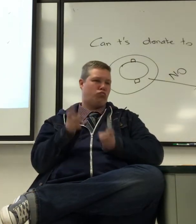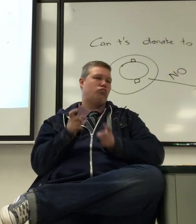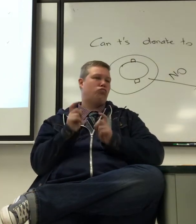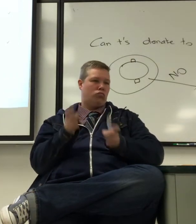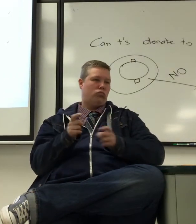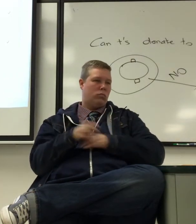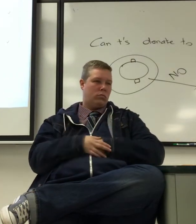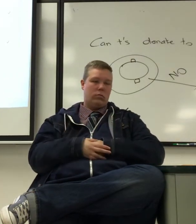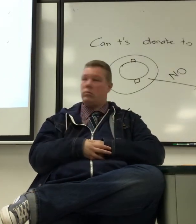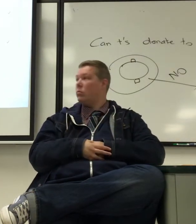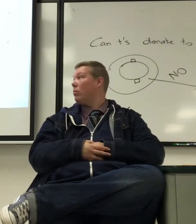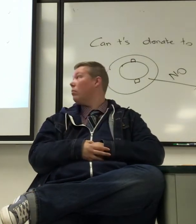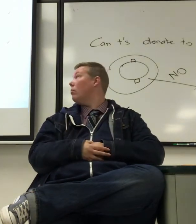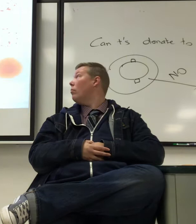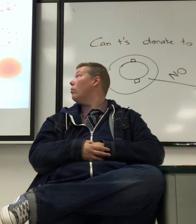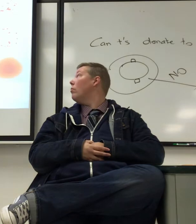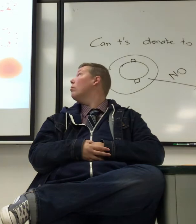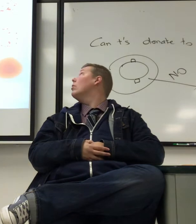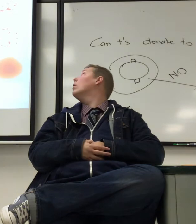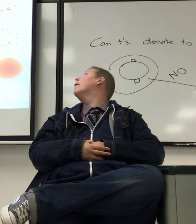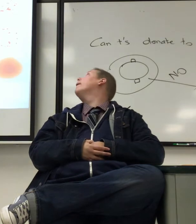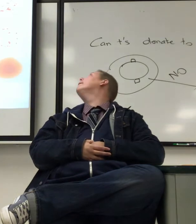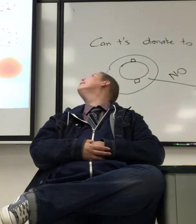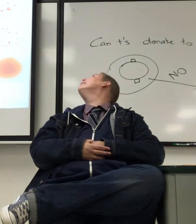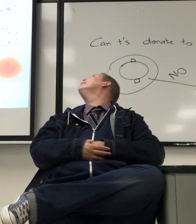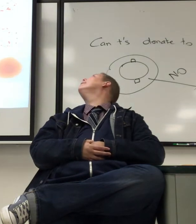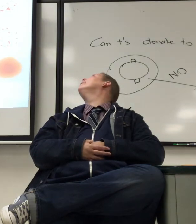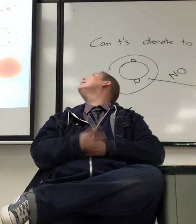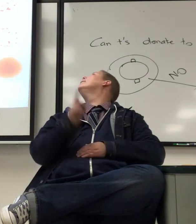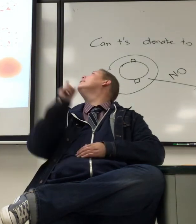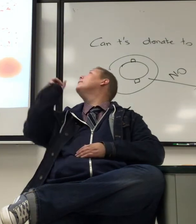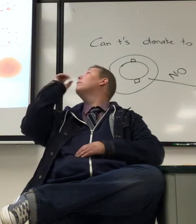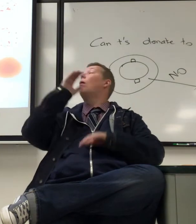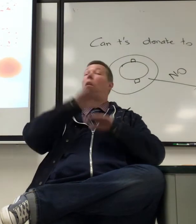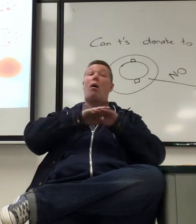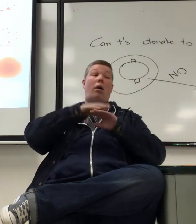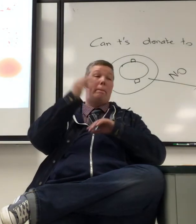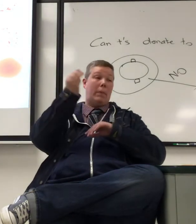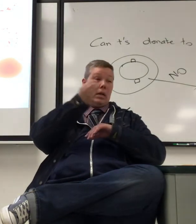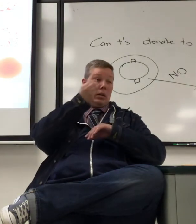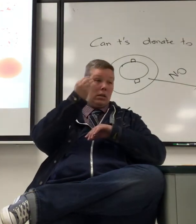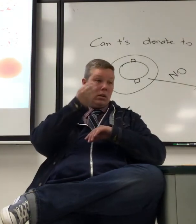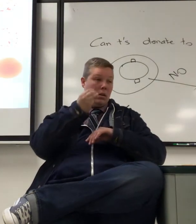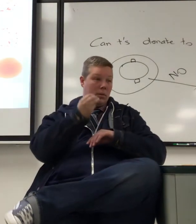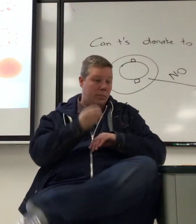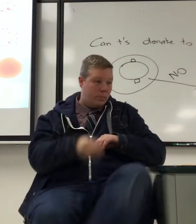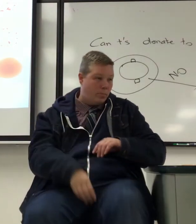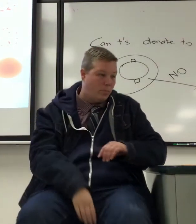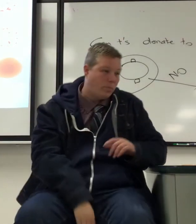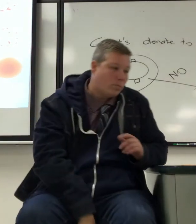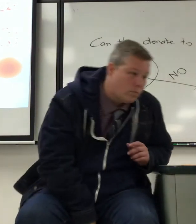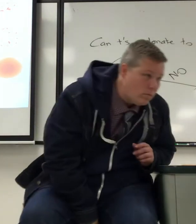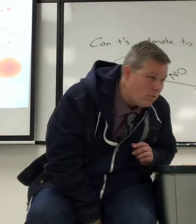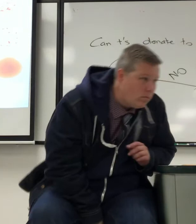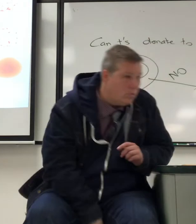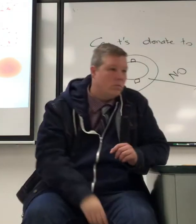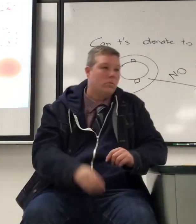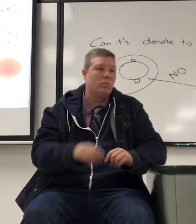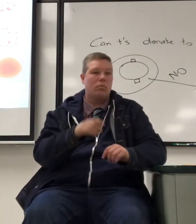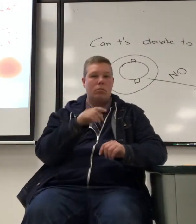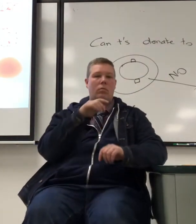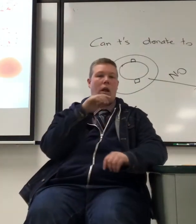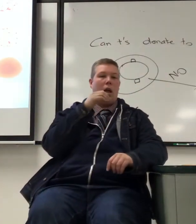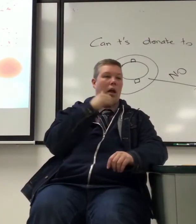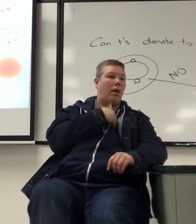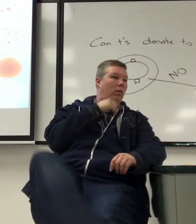do the blood typing lab, this will be on Monday, by the way. For Monday, I'm going to give you like 4 unknowns. In a